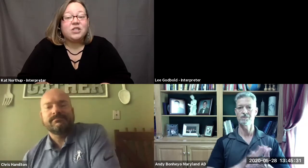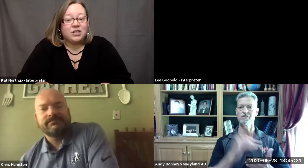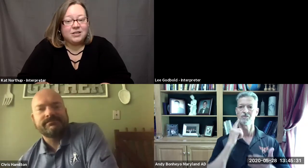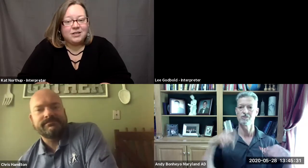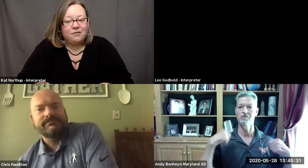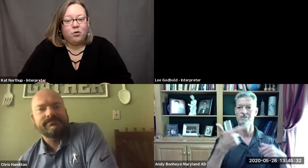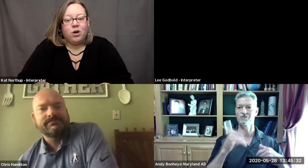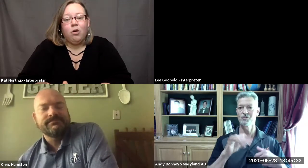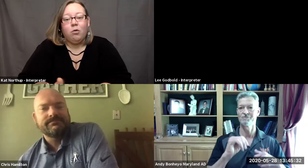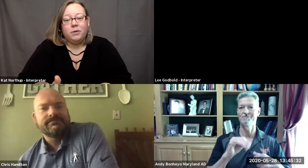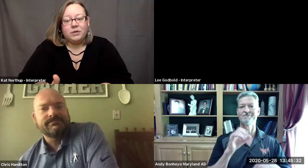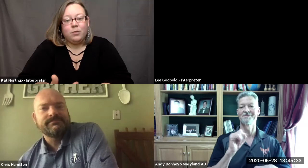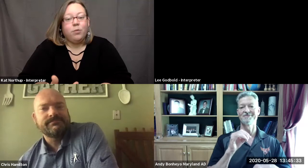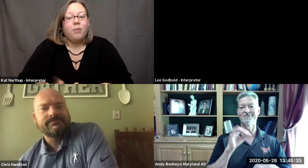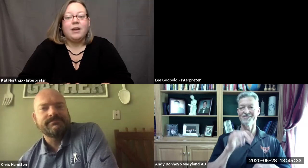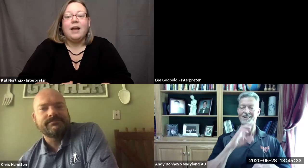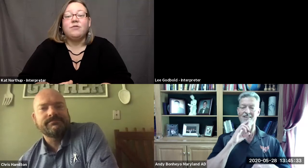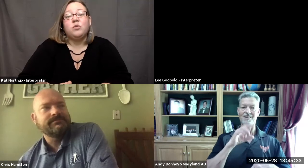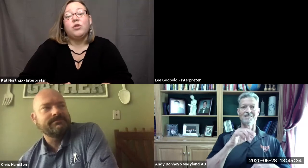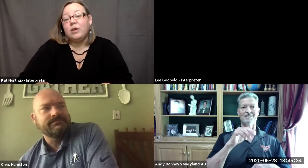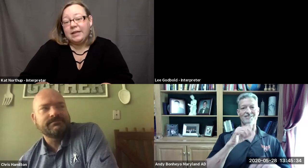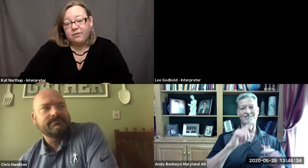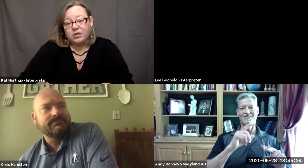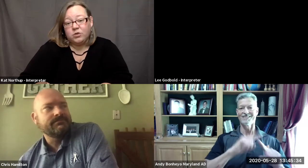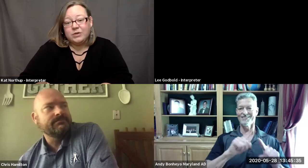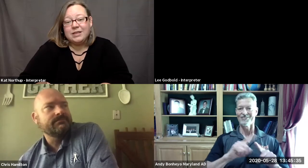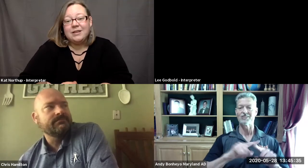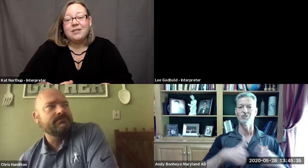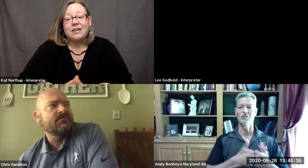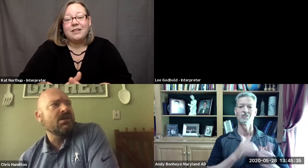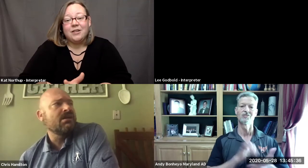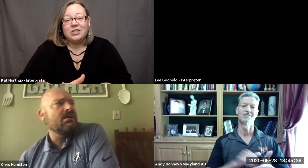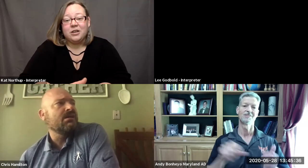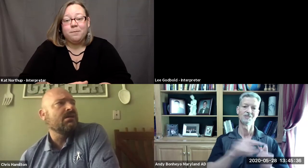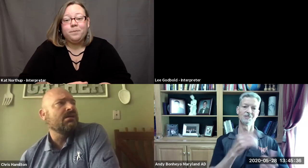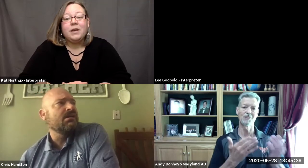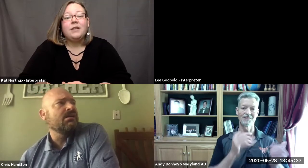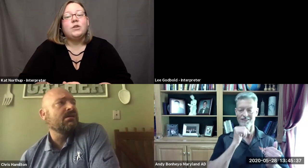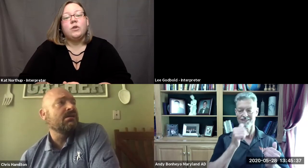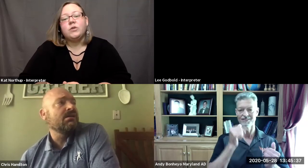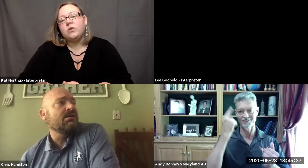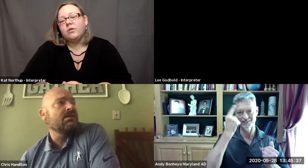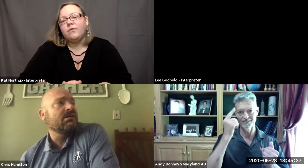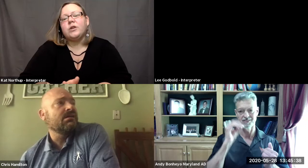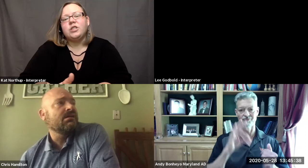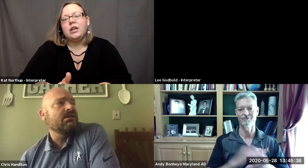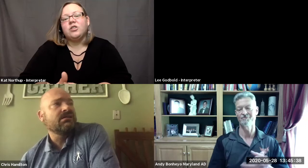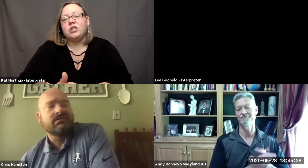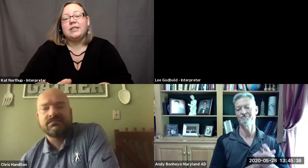sufficient for a whole building. We're probably going to have 2 or 3 individuals cleaning that gym. So those are various challenges that